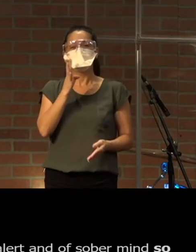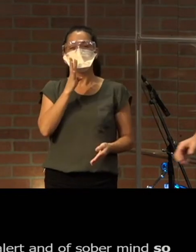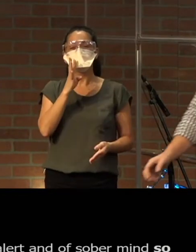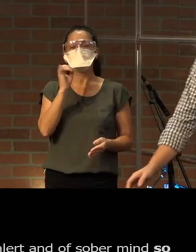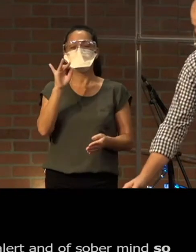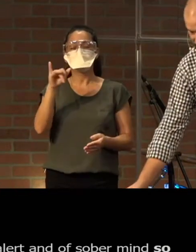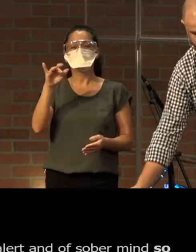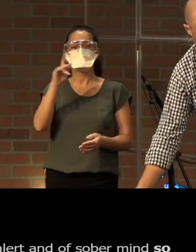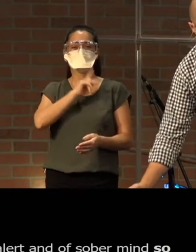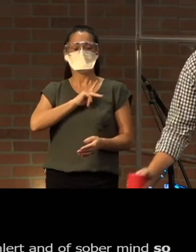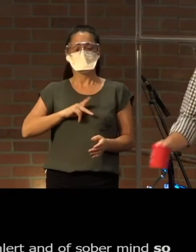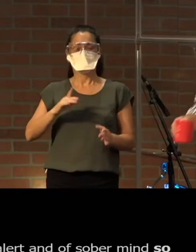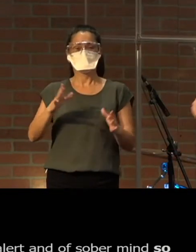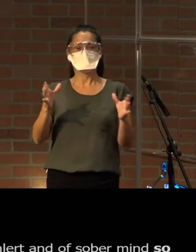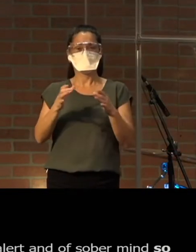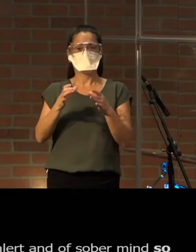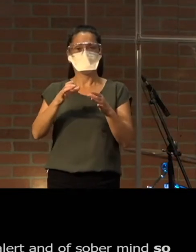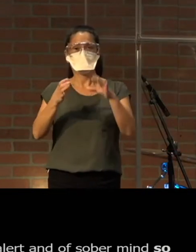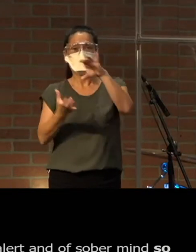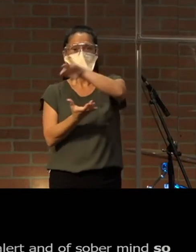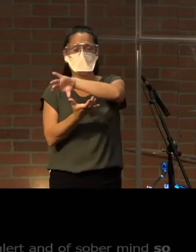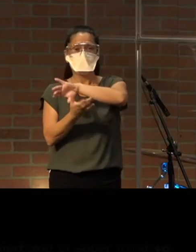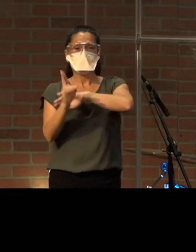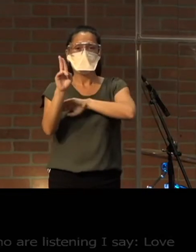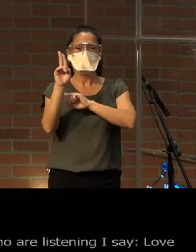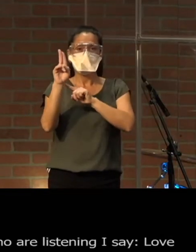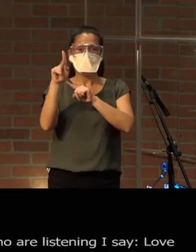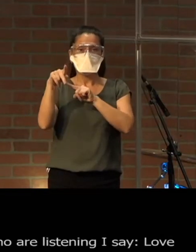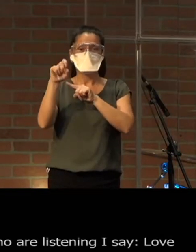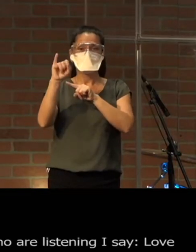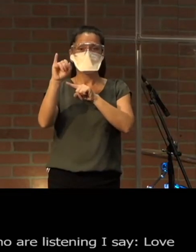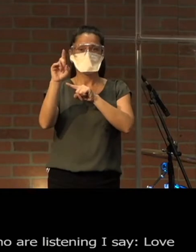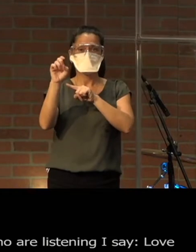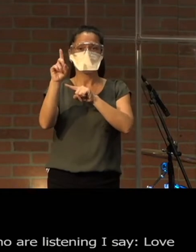upside-down kingdom in Luke 6 when he says,